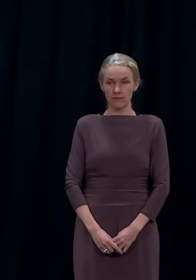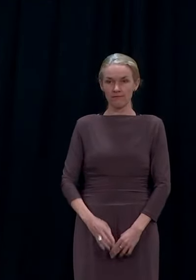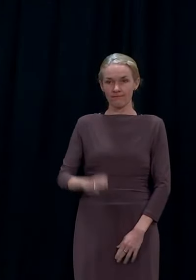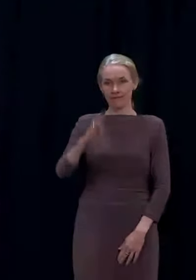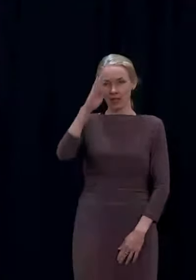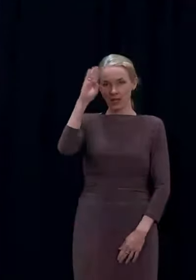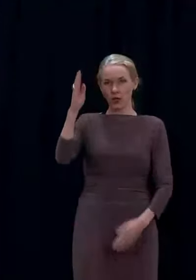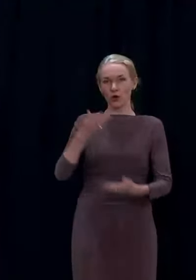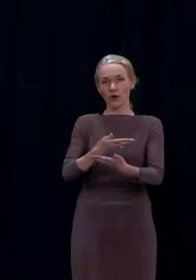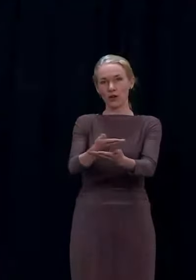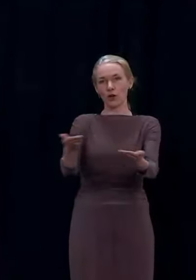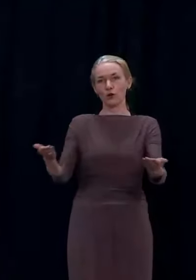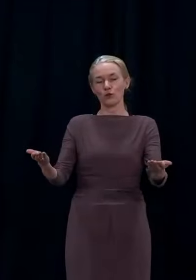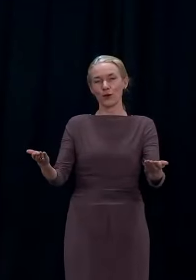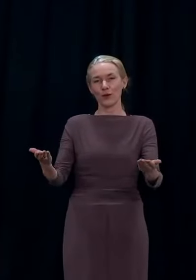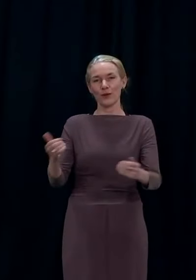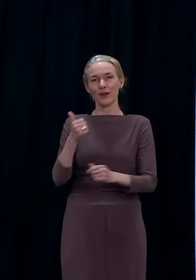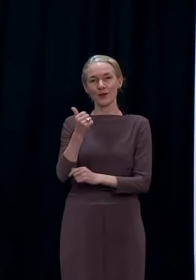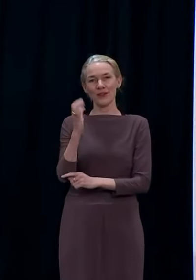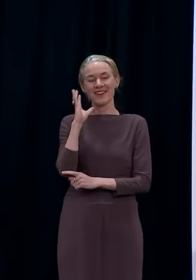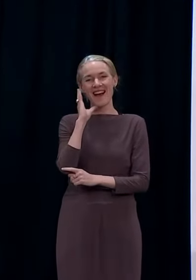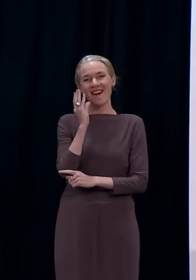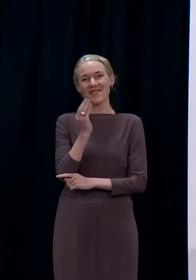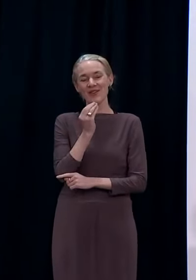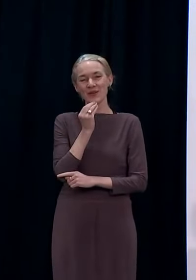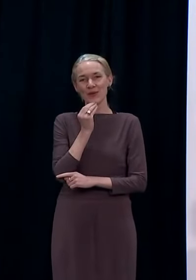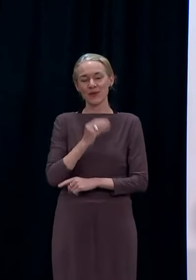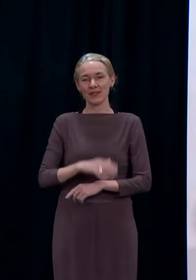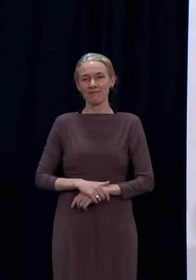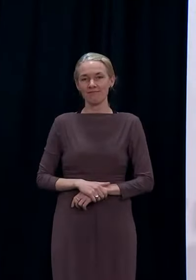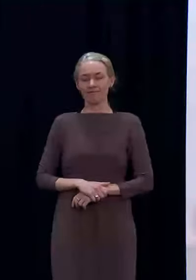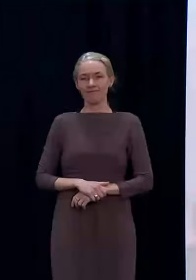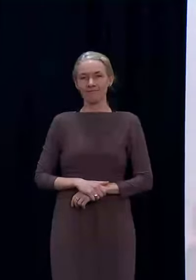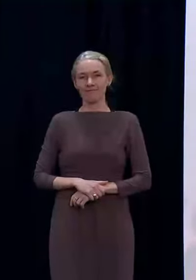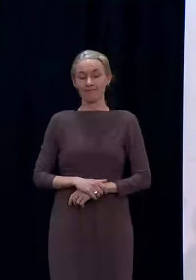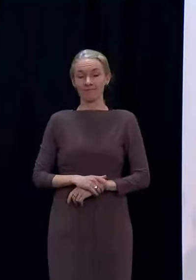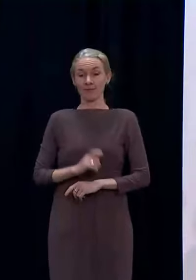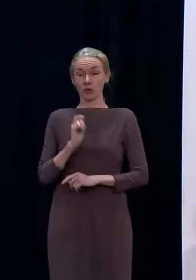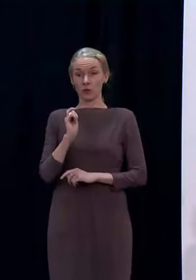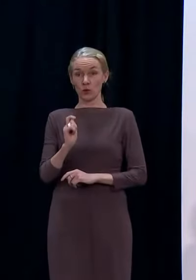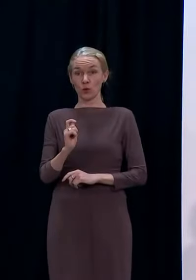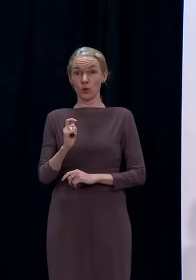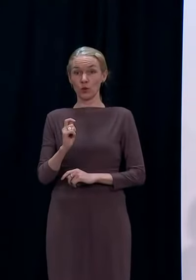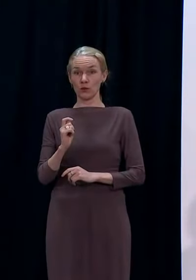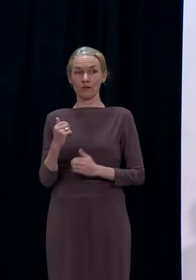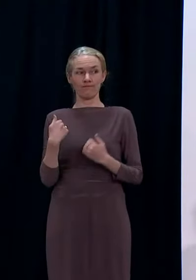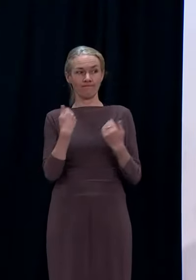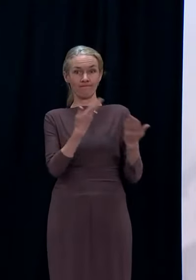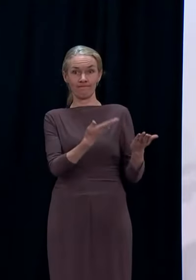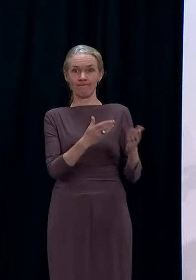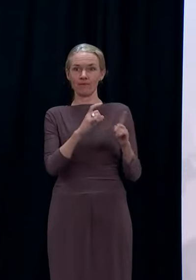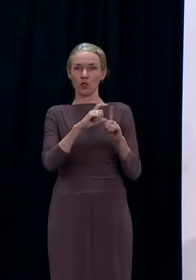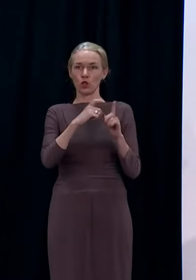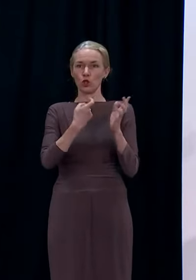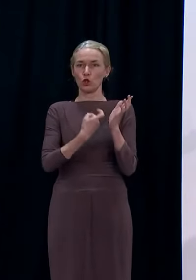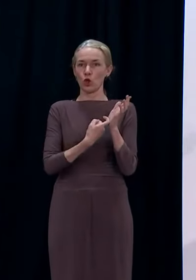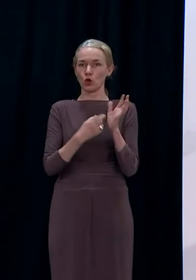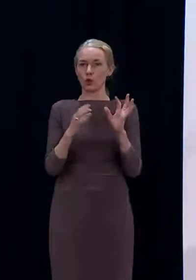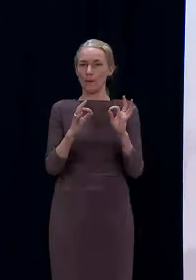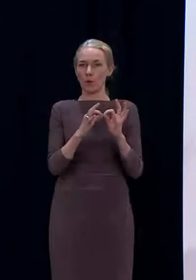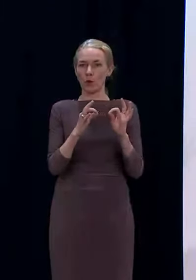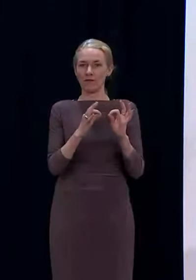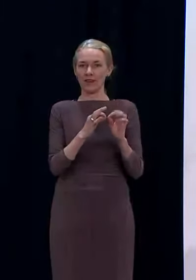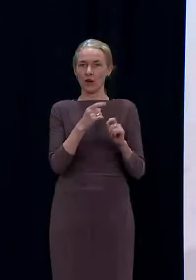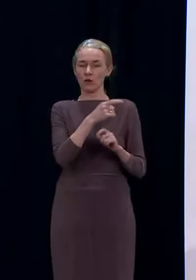Kia ora koutou katoa and good afternoon, everyone. I'm going to hand over to Dr. Bloomfield shortly to provide an update on